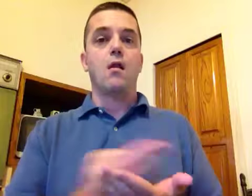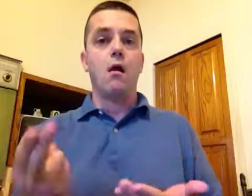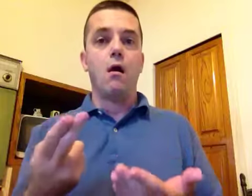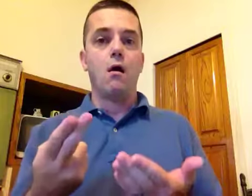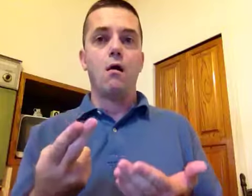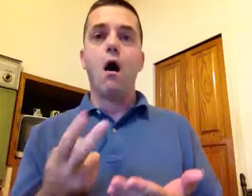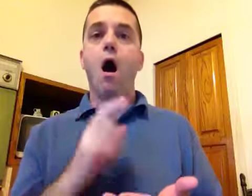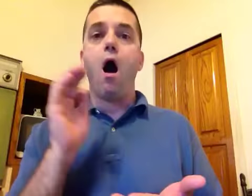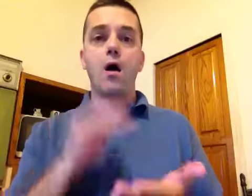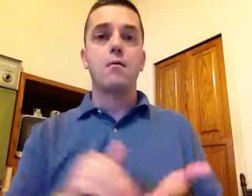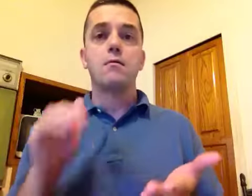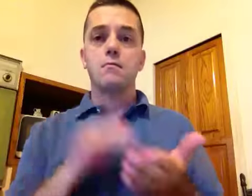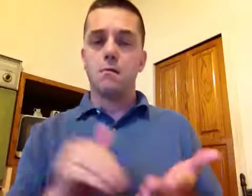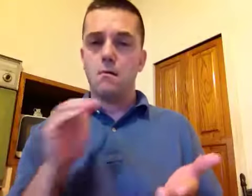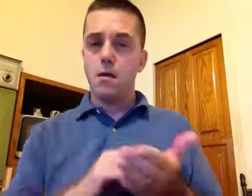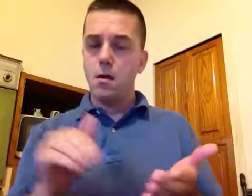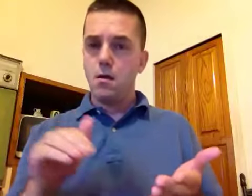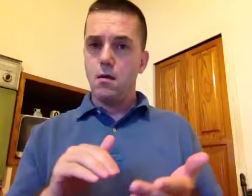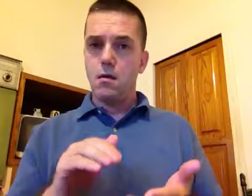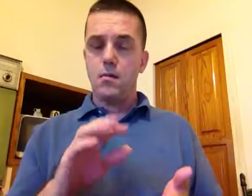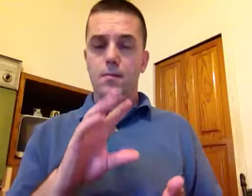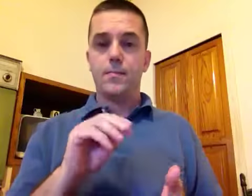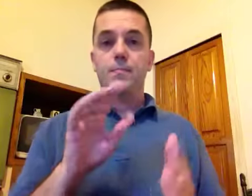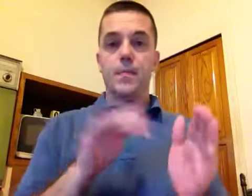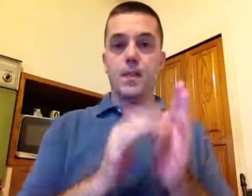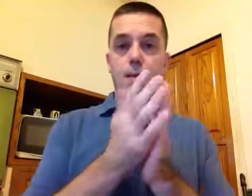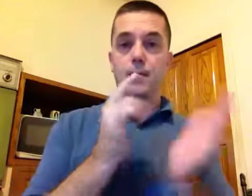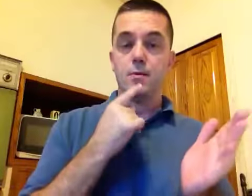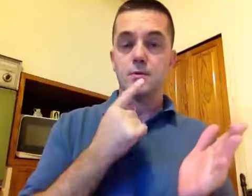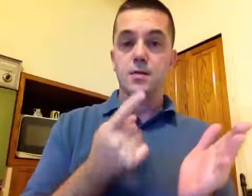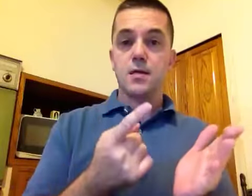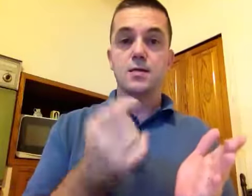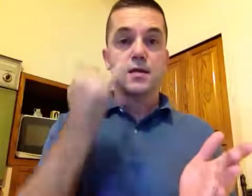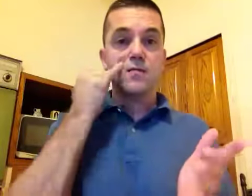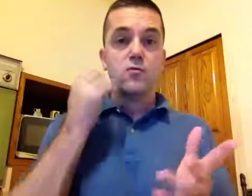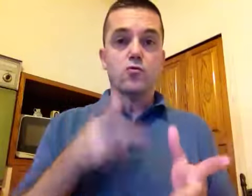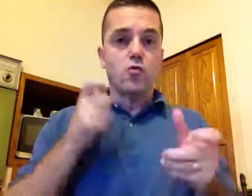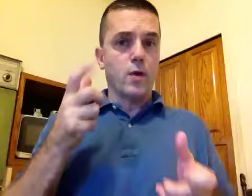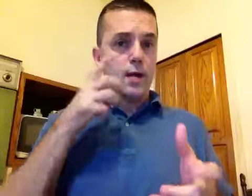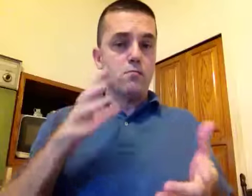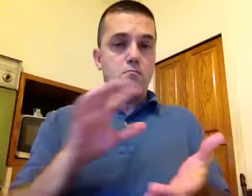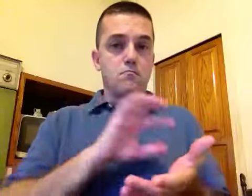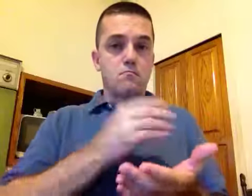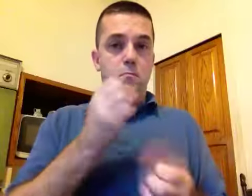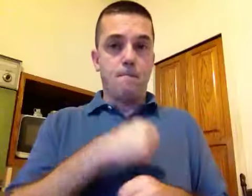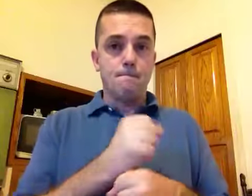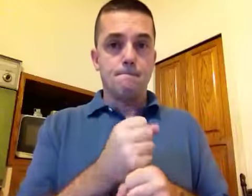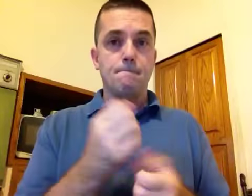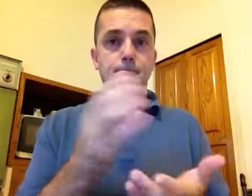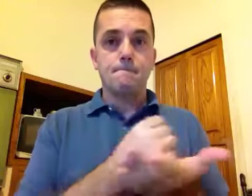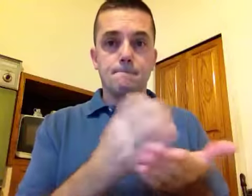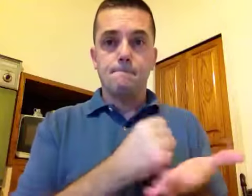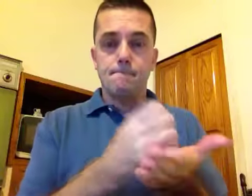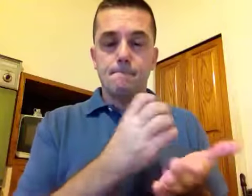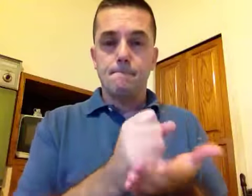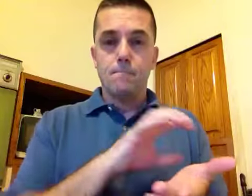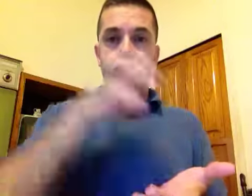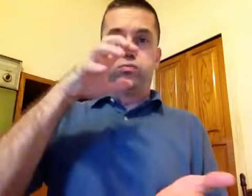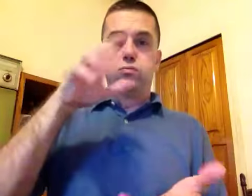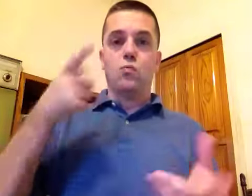be rich will not go unpunished. I know, I've been to that woodshed, and you don't want to